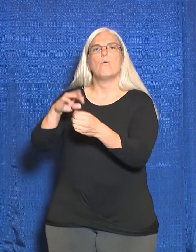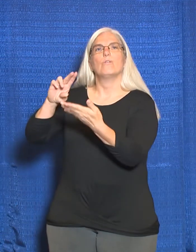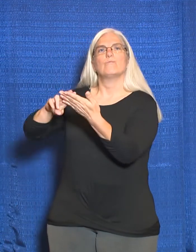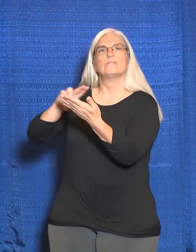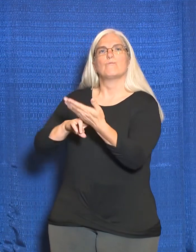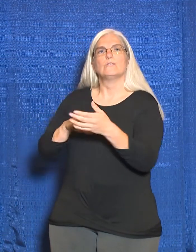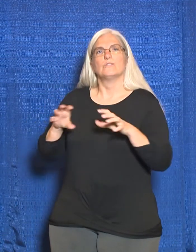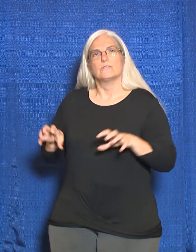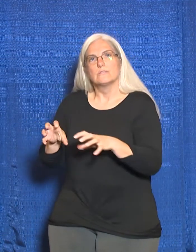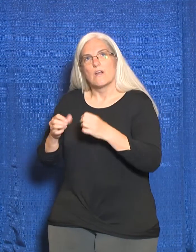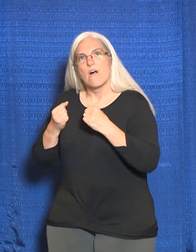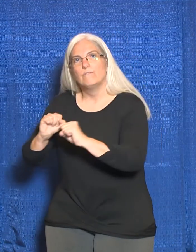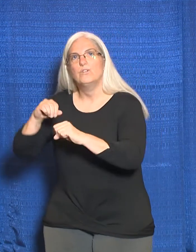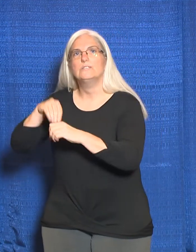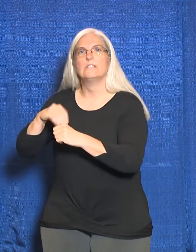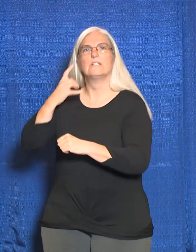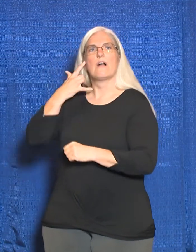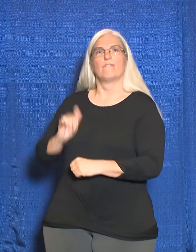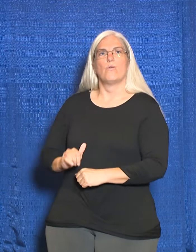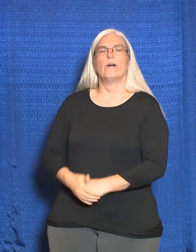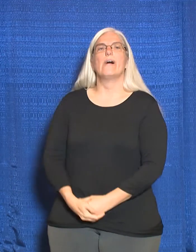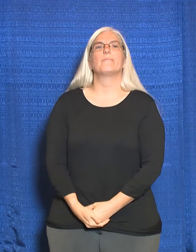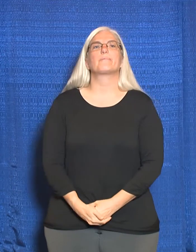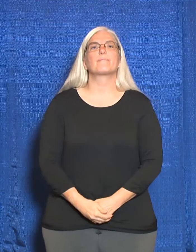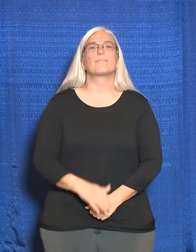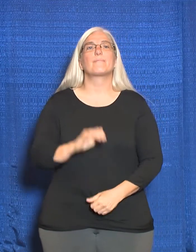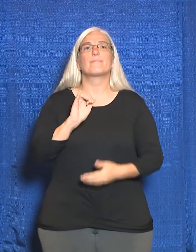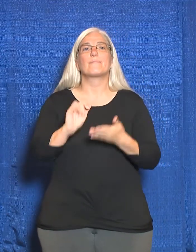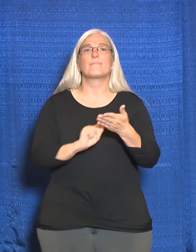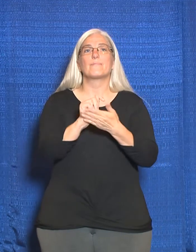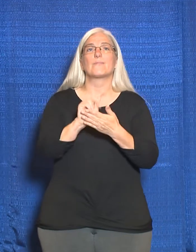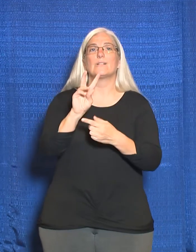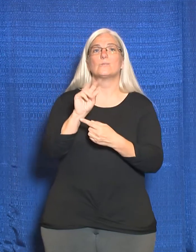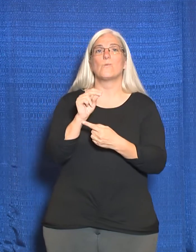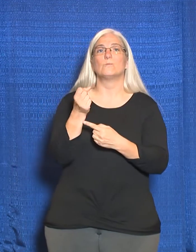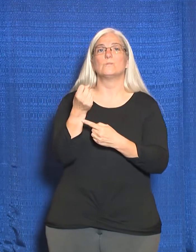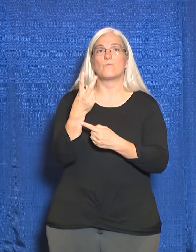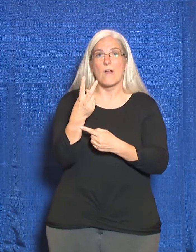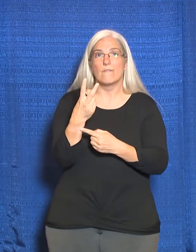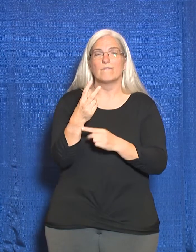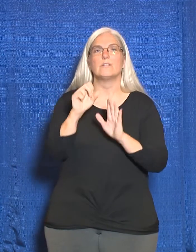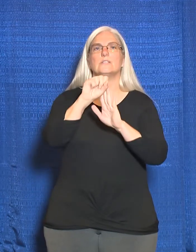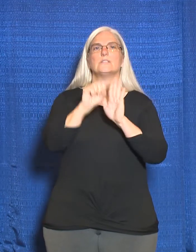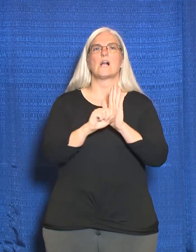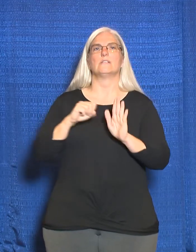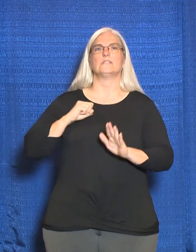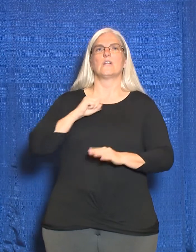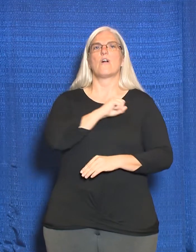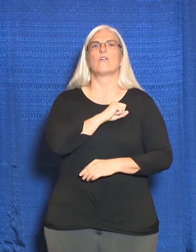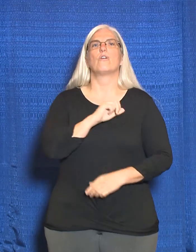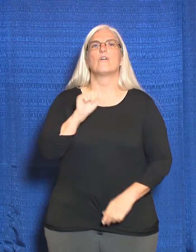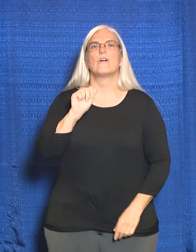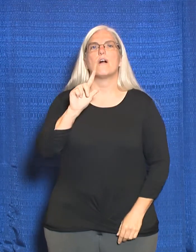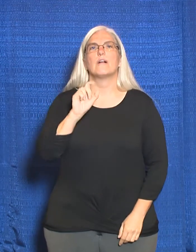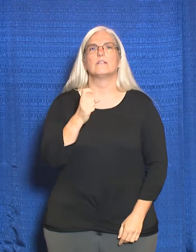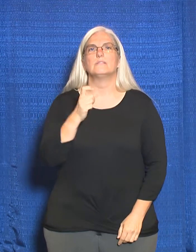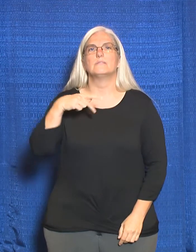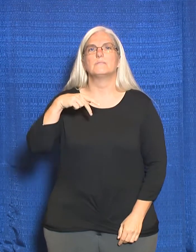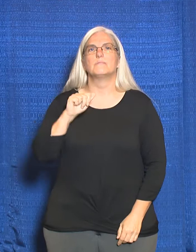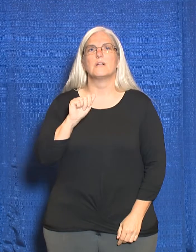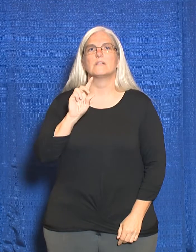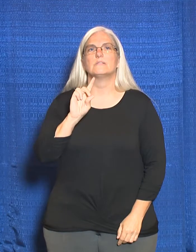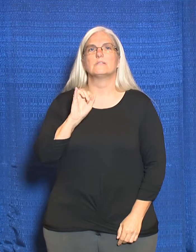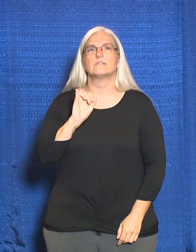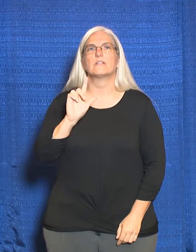Voter registration efforts in California. In 2012, then State Senator Alex Padilla